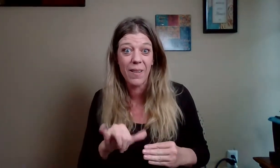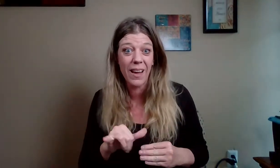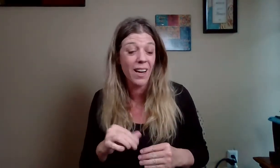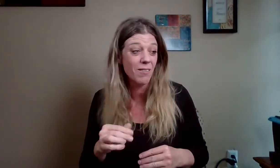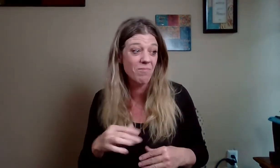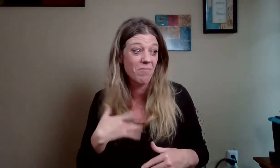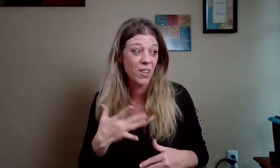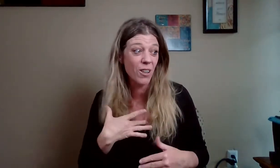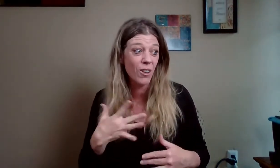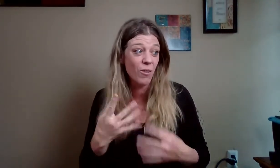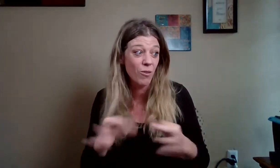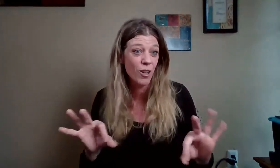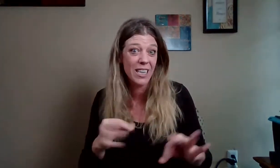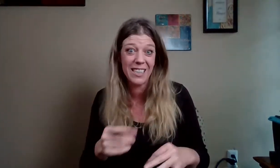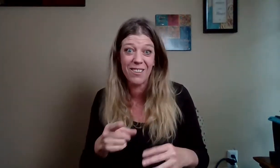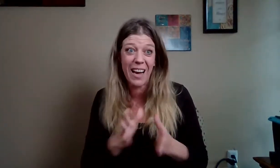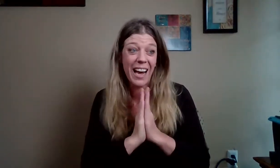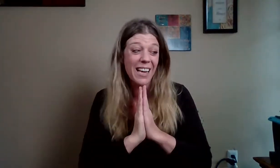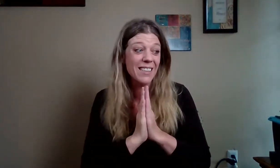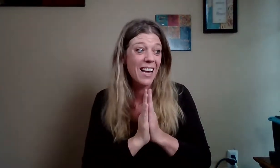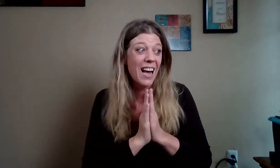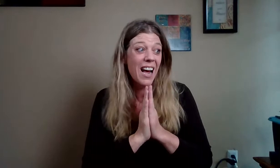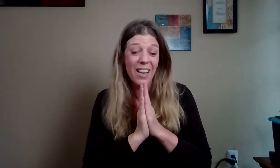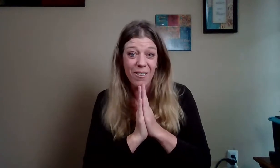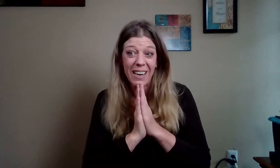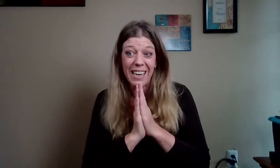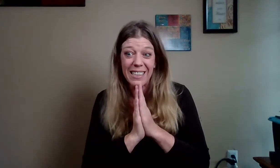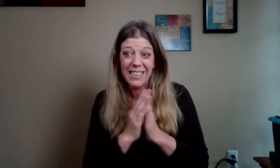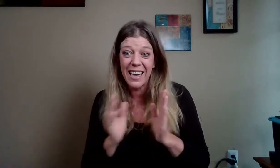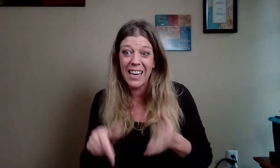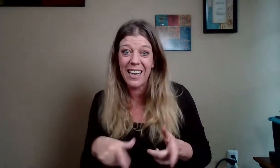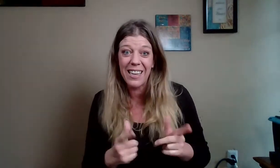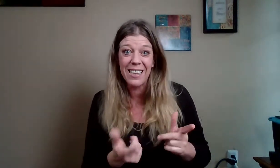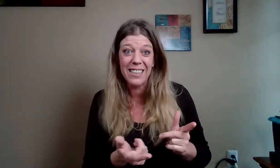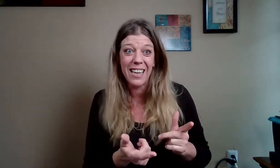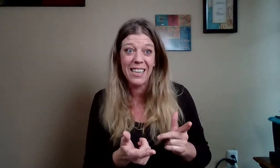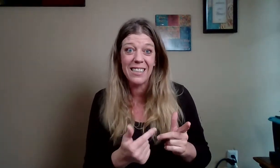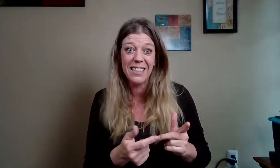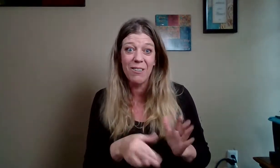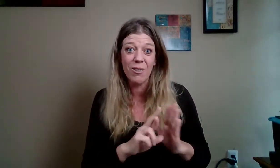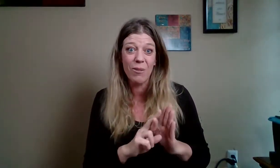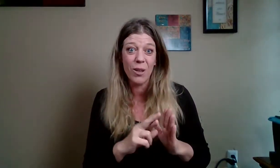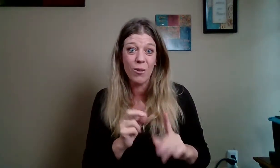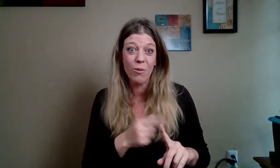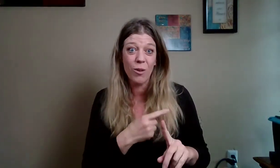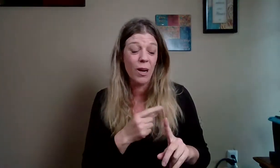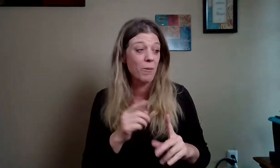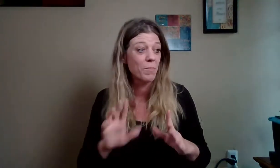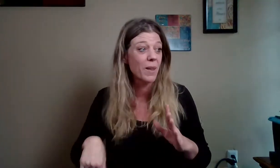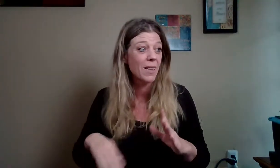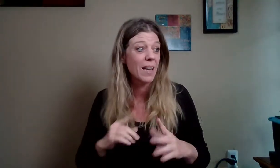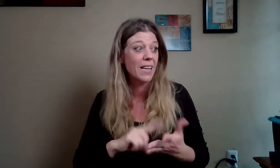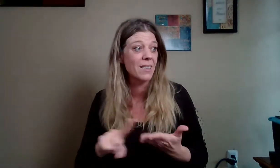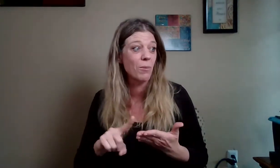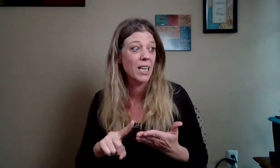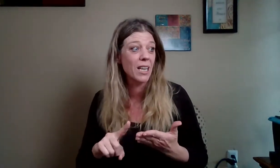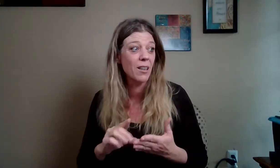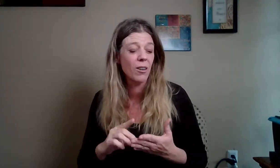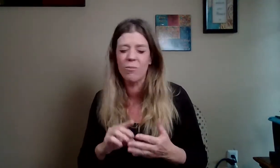about that, feel free to ask. Otherwise, let's review from last week, or